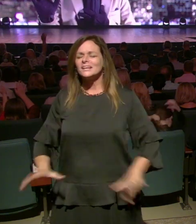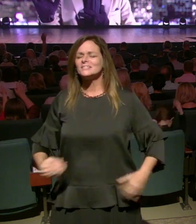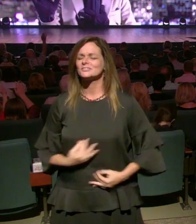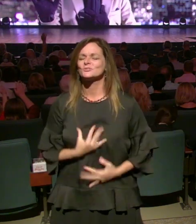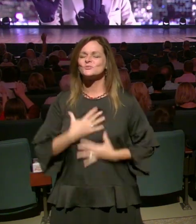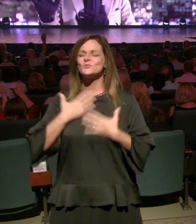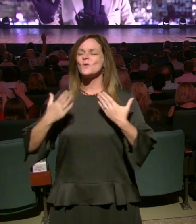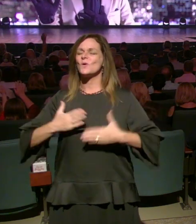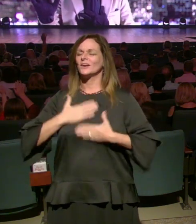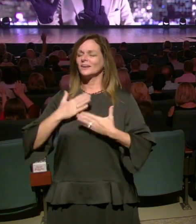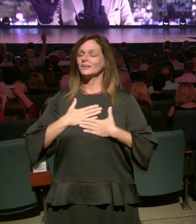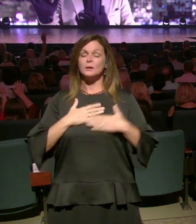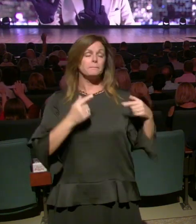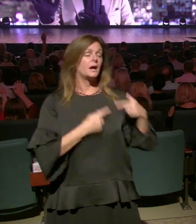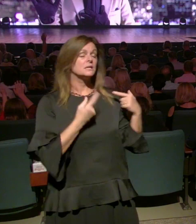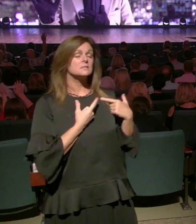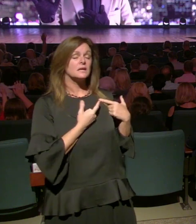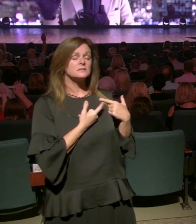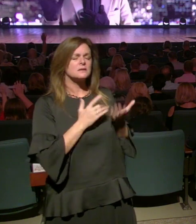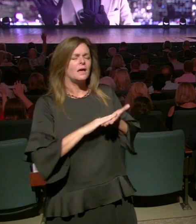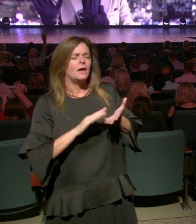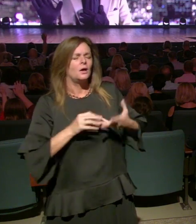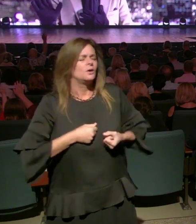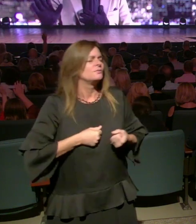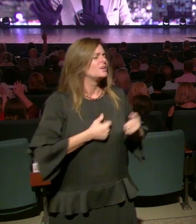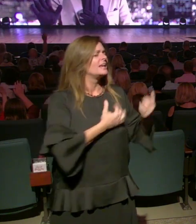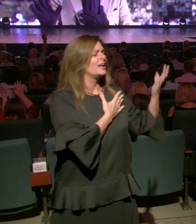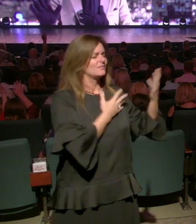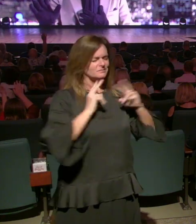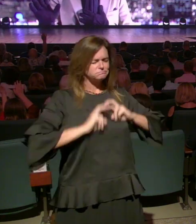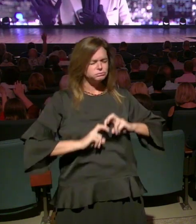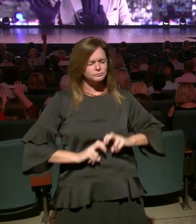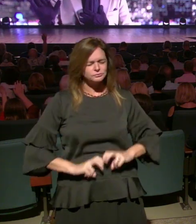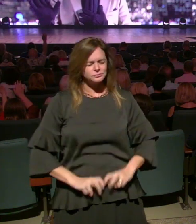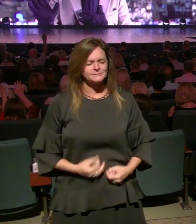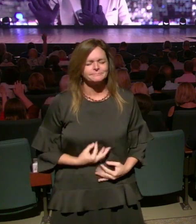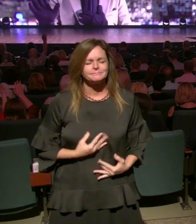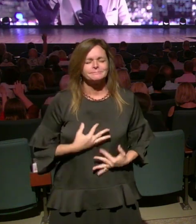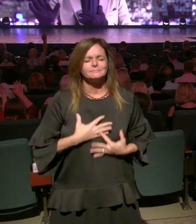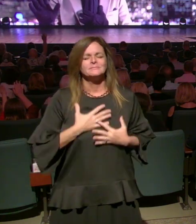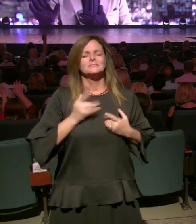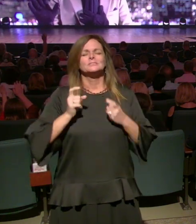Forgive me of all my sins. And make me a new person from